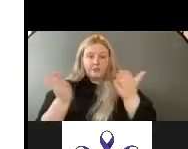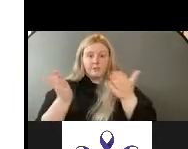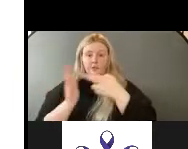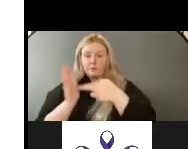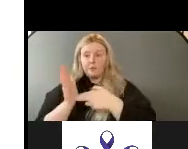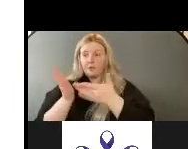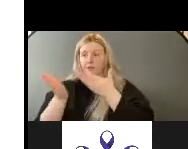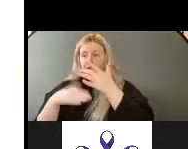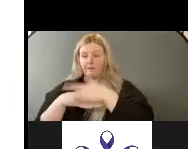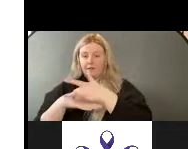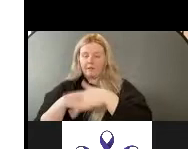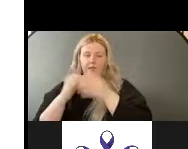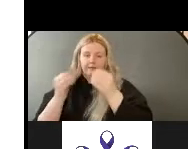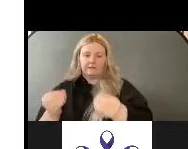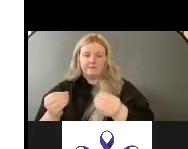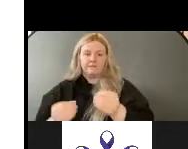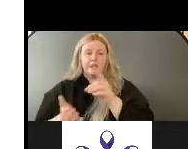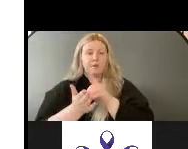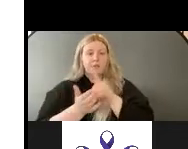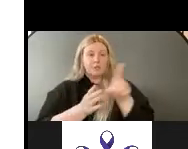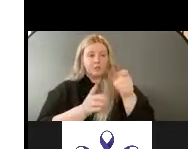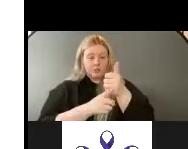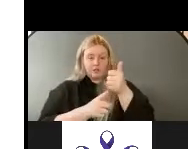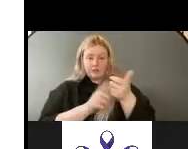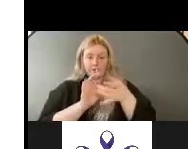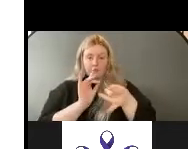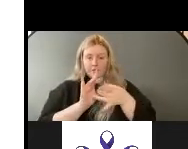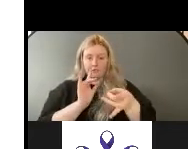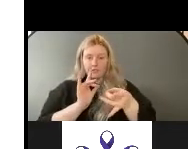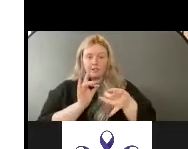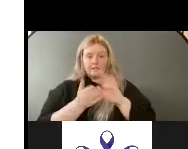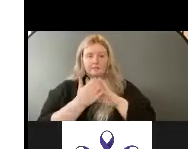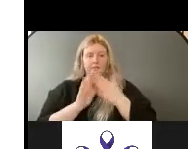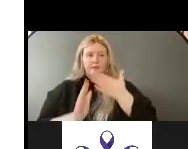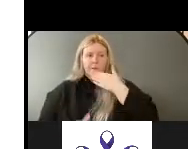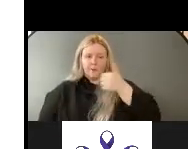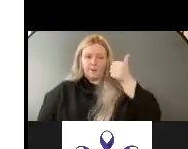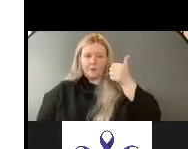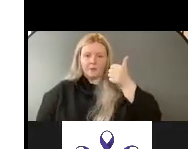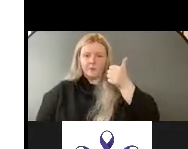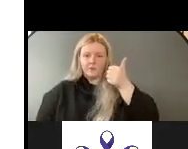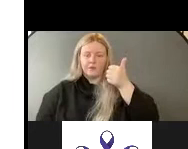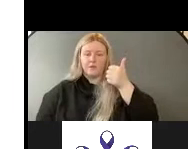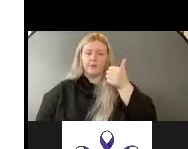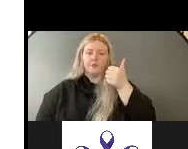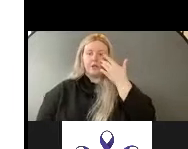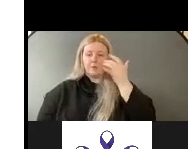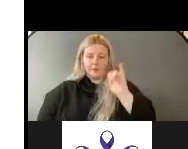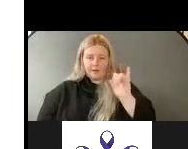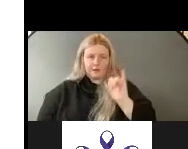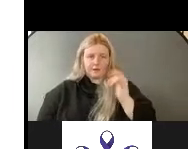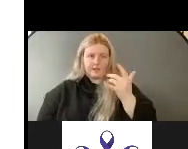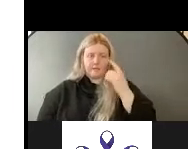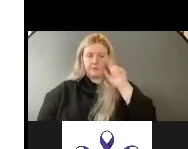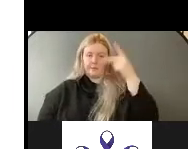to what Kieran was saying, sort of the invisibility of aging sort of on the political landscape. And what we do